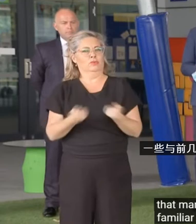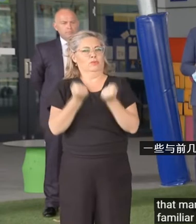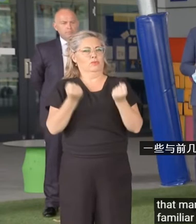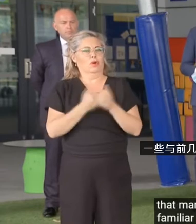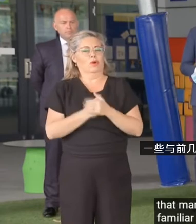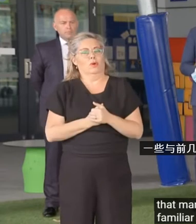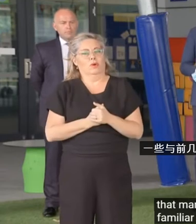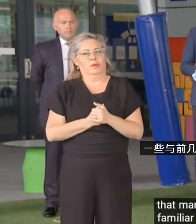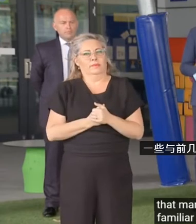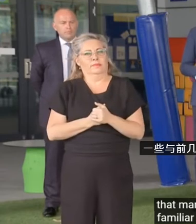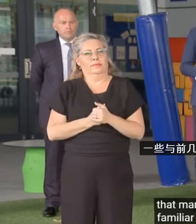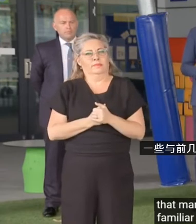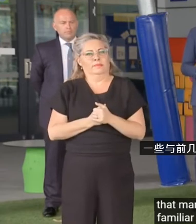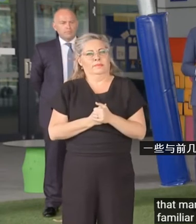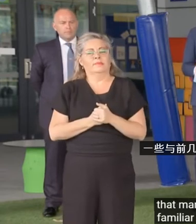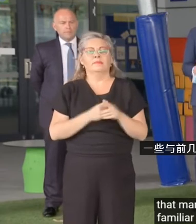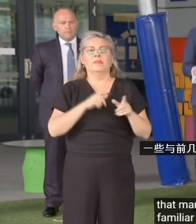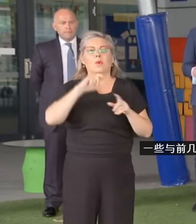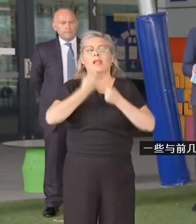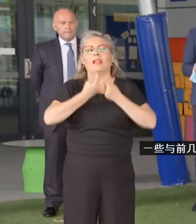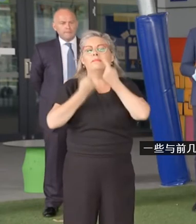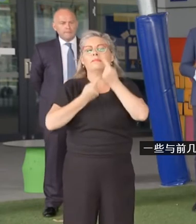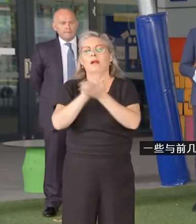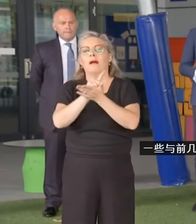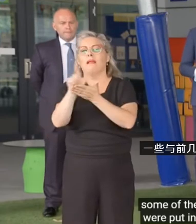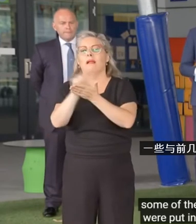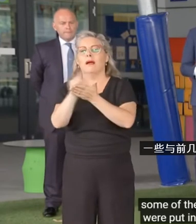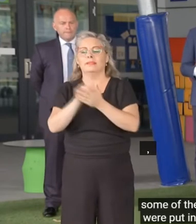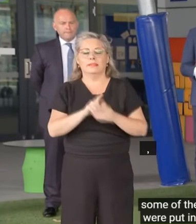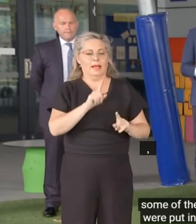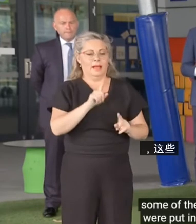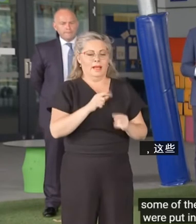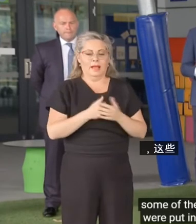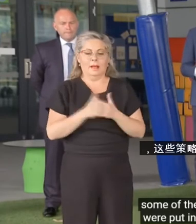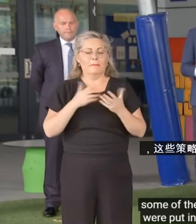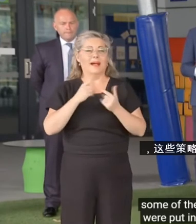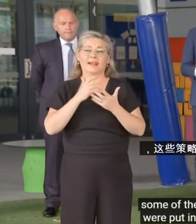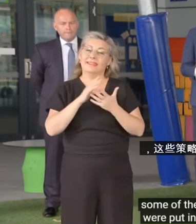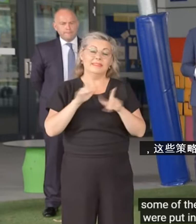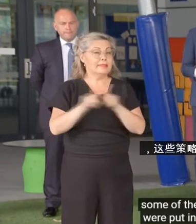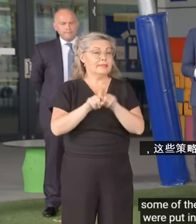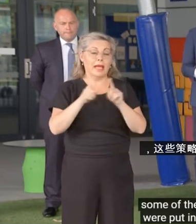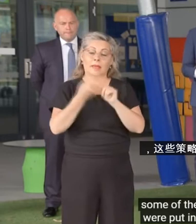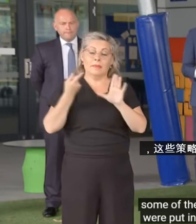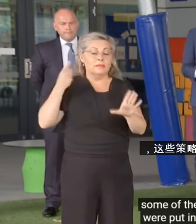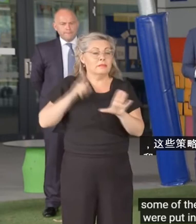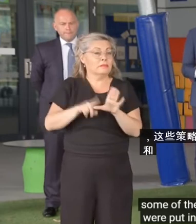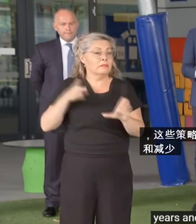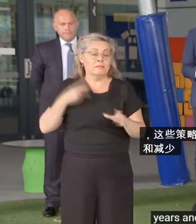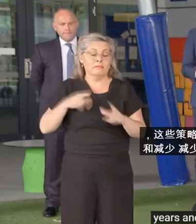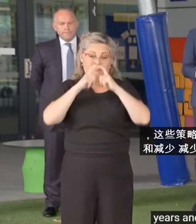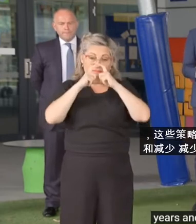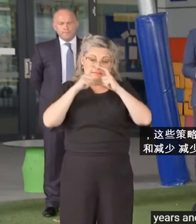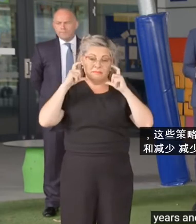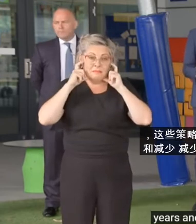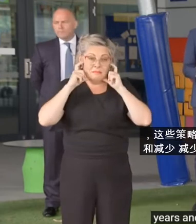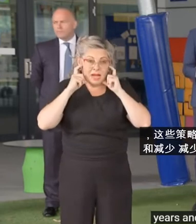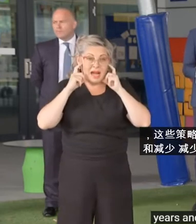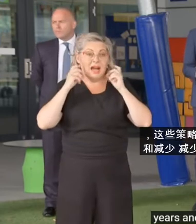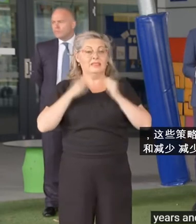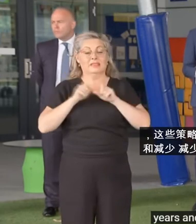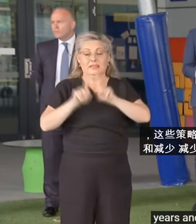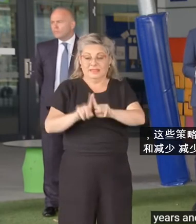of the similarities to what were put in place in previous years, and those strategies aim to reduce and minimise the